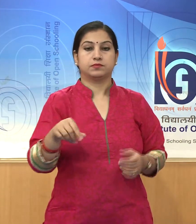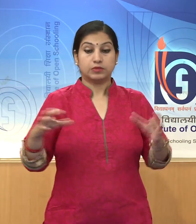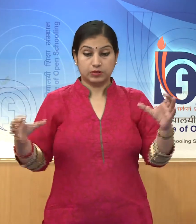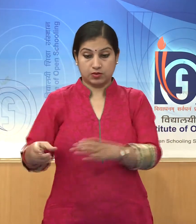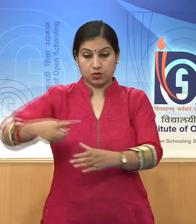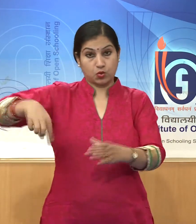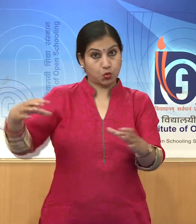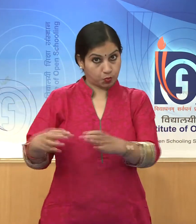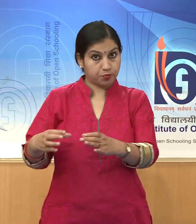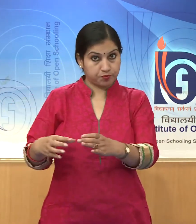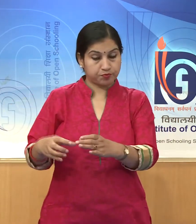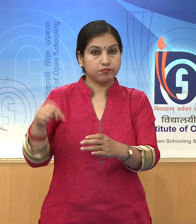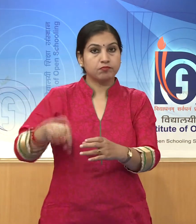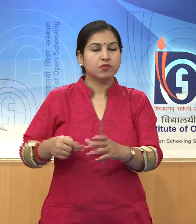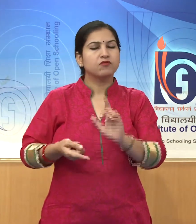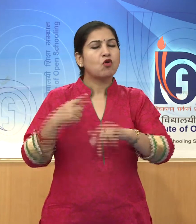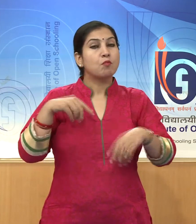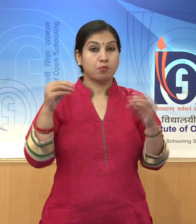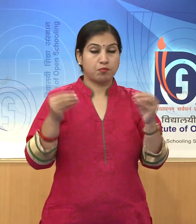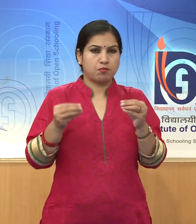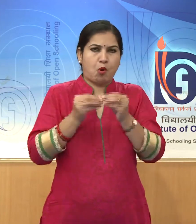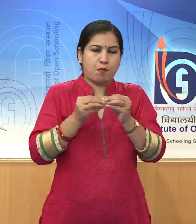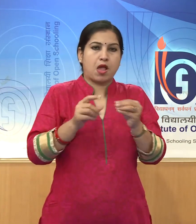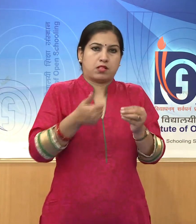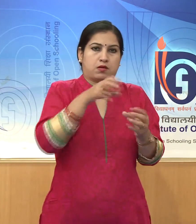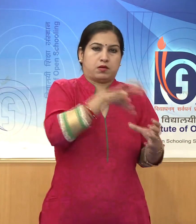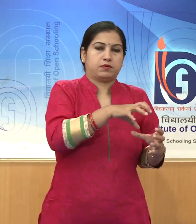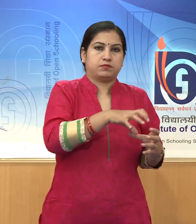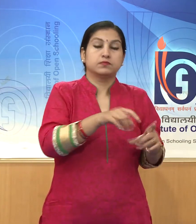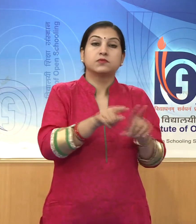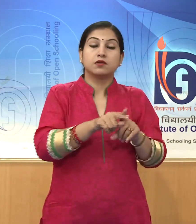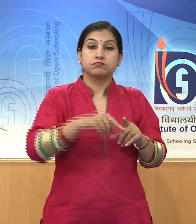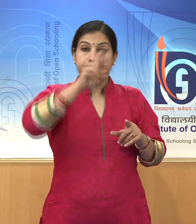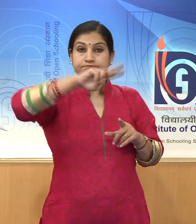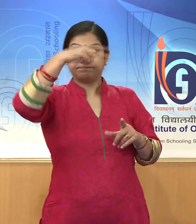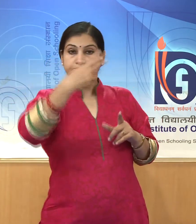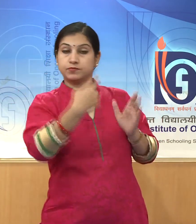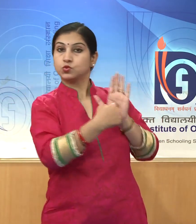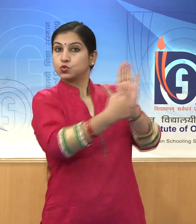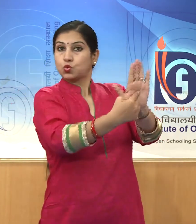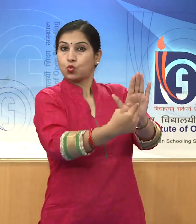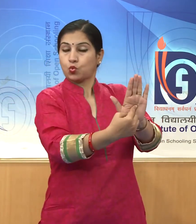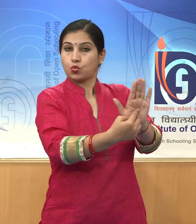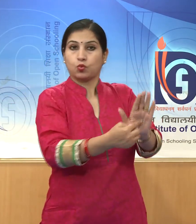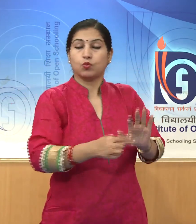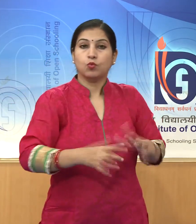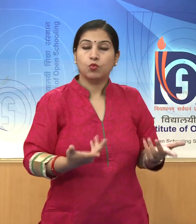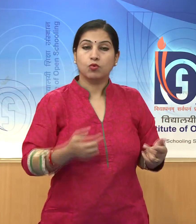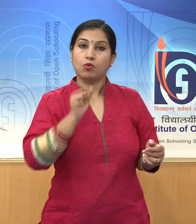And the Progressive Artist Group of Bombay exhibited the paintings of